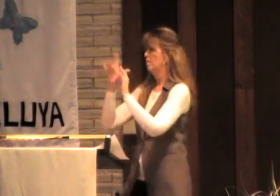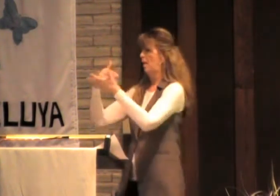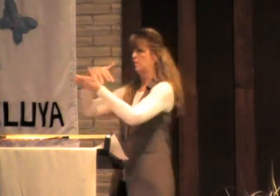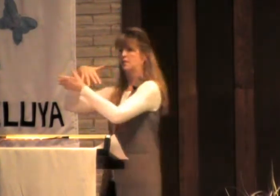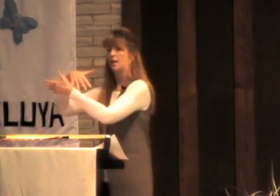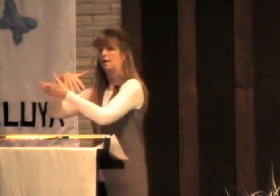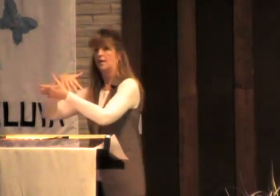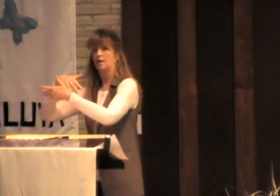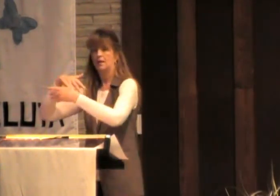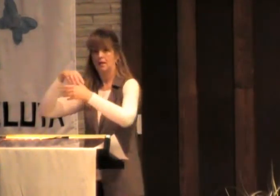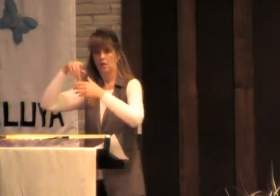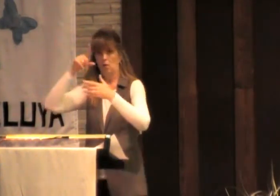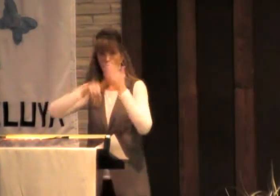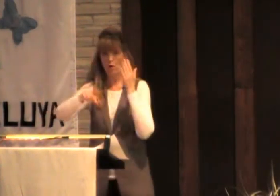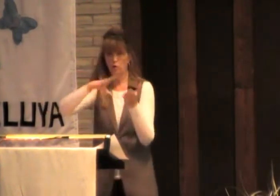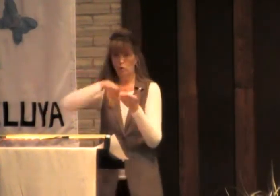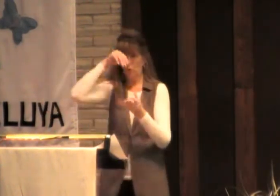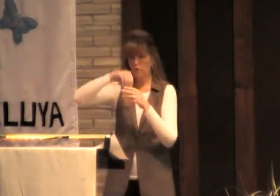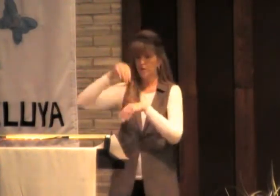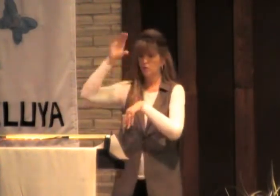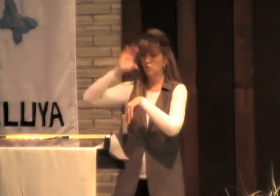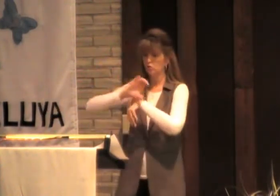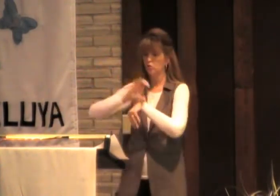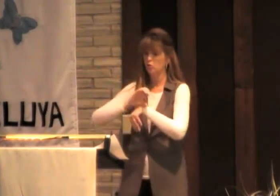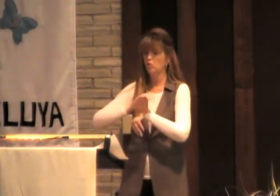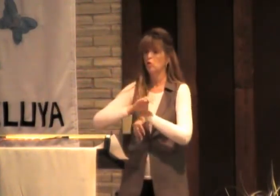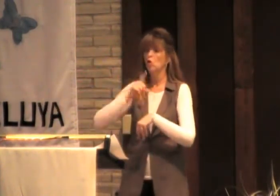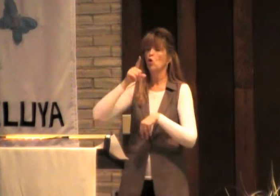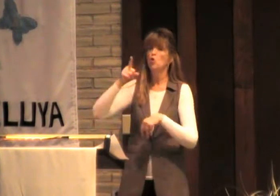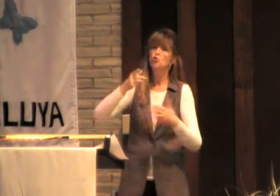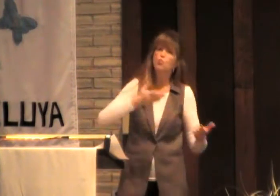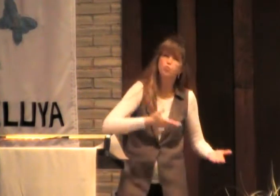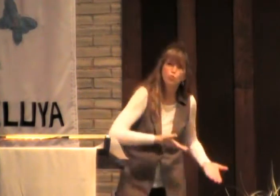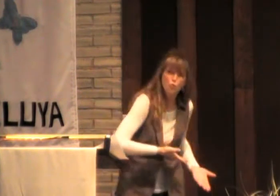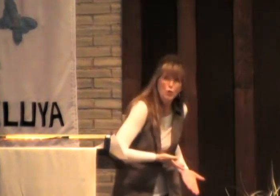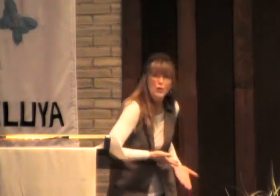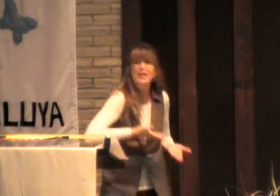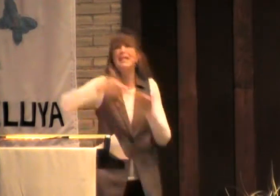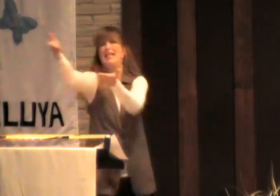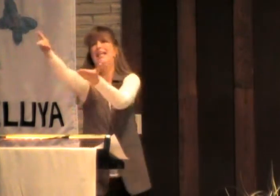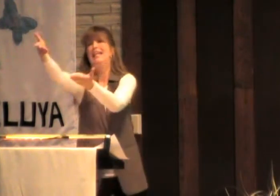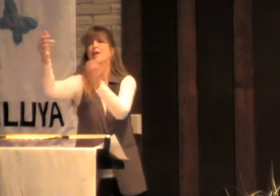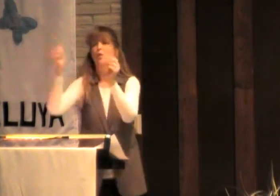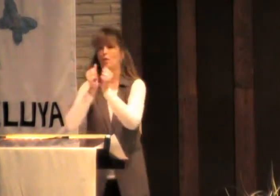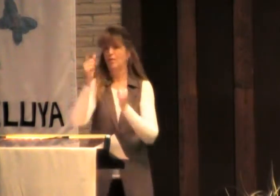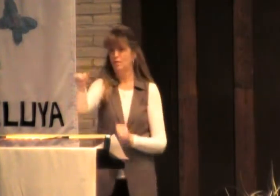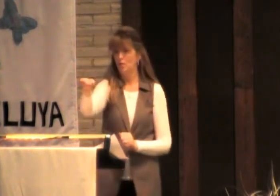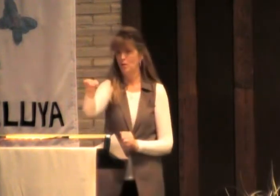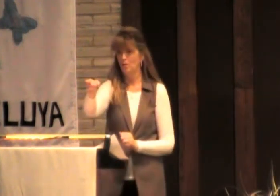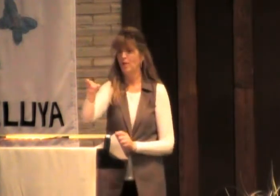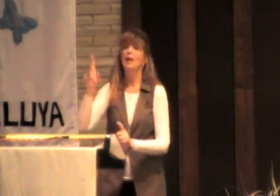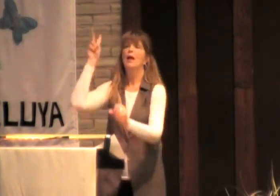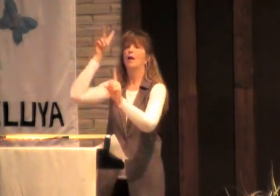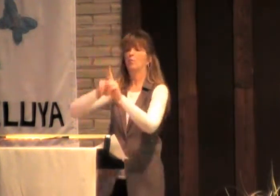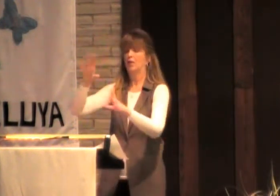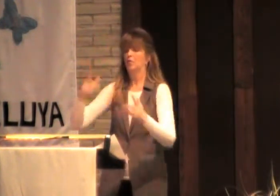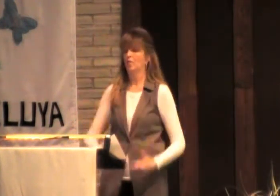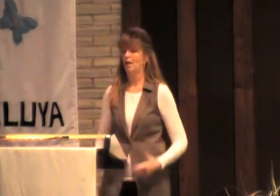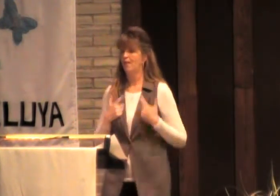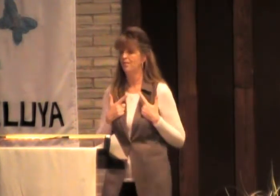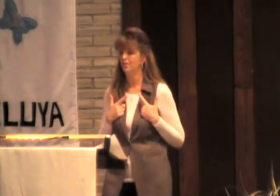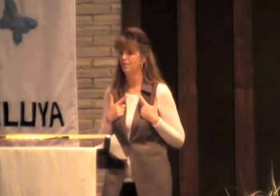Sunday, during Bible study, what you learn in church, to bring that with